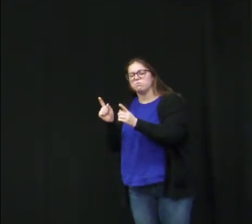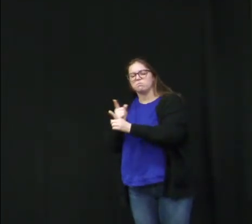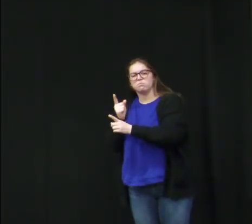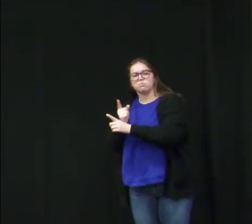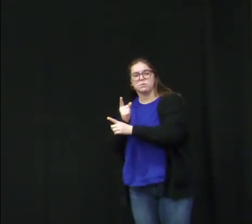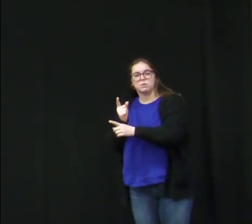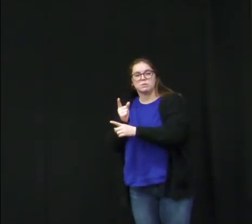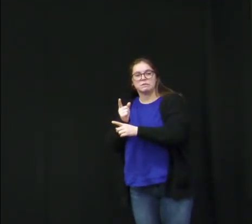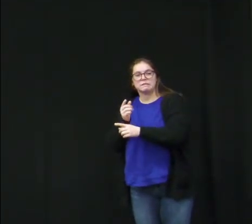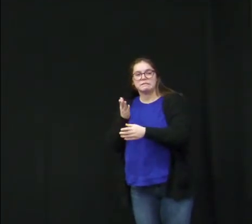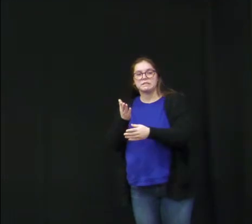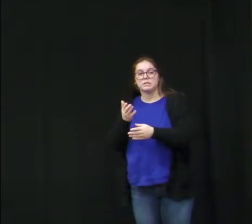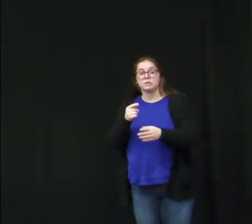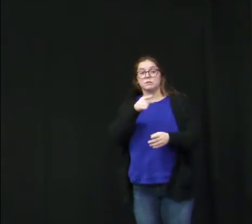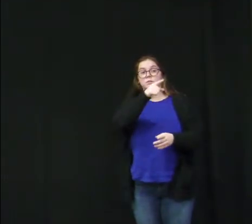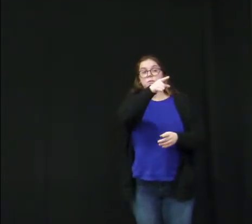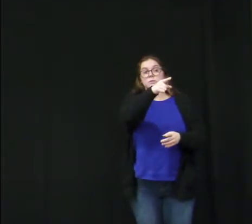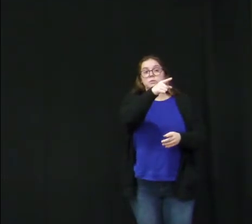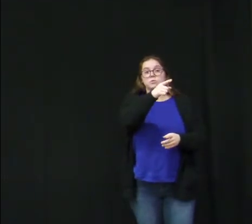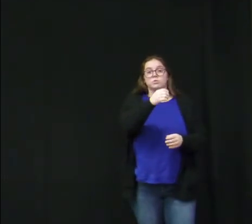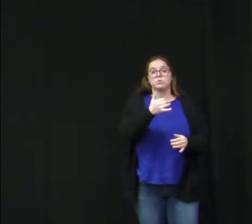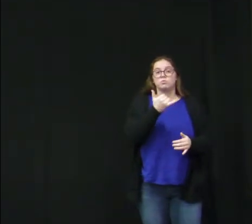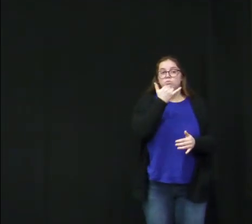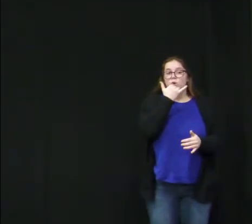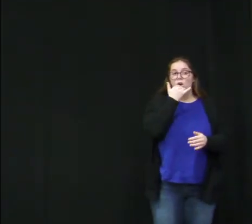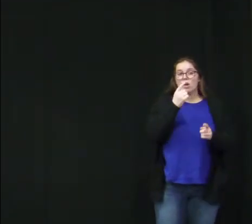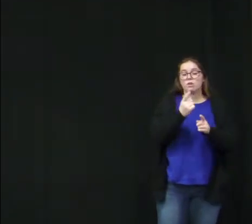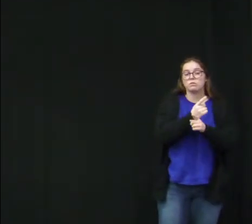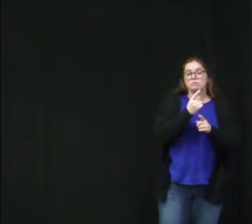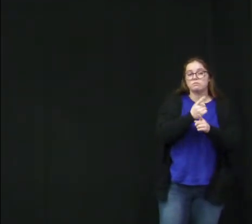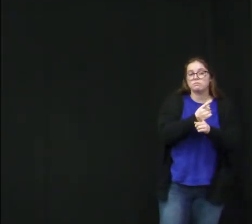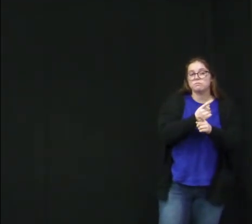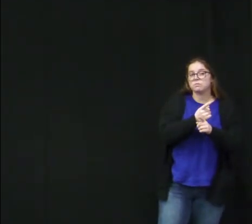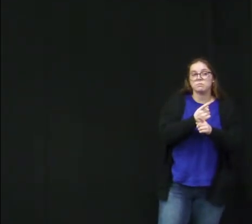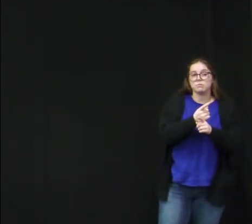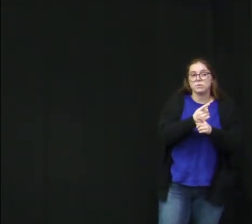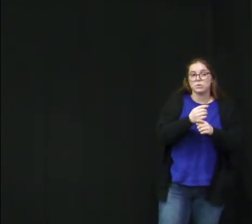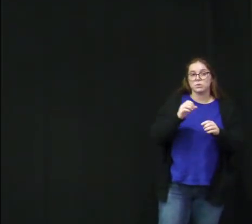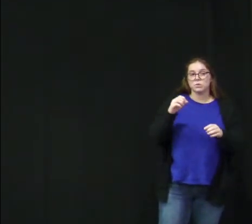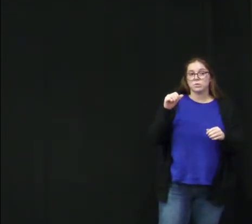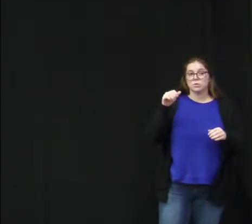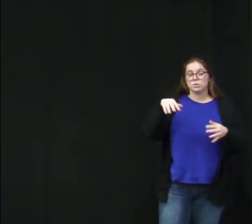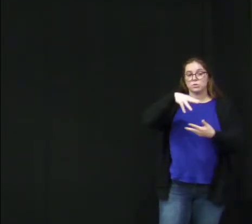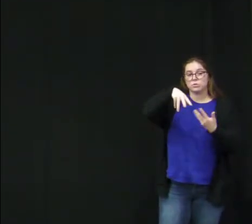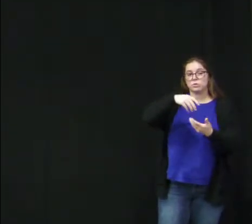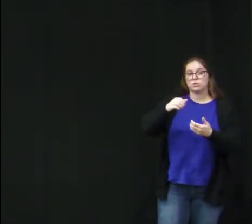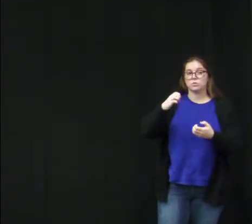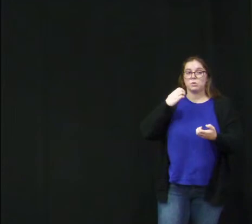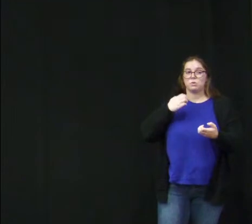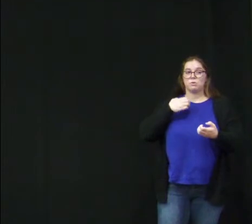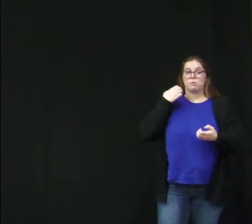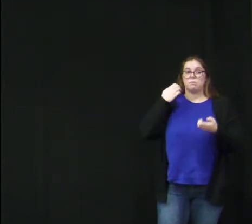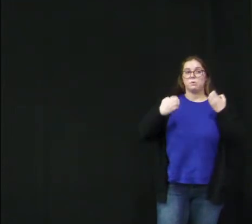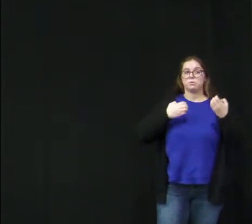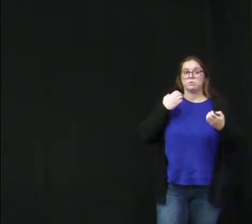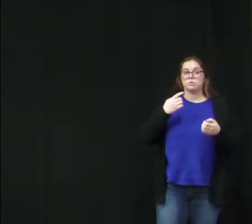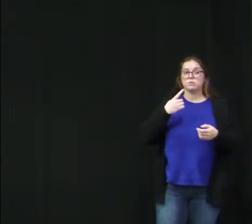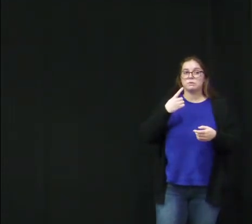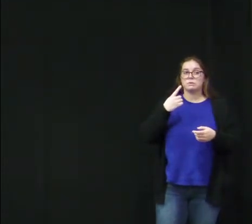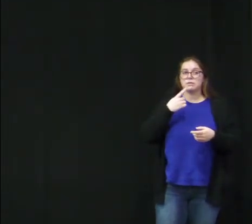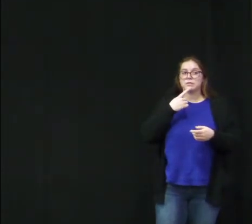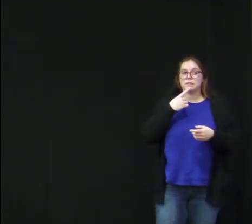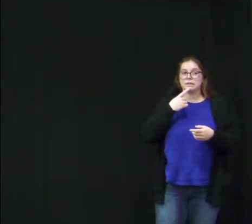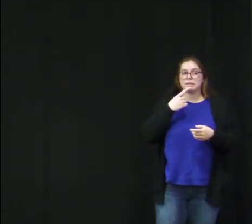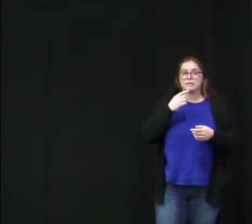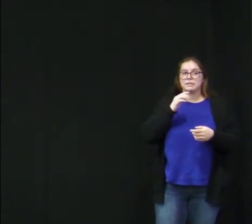maybe not written quite right under social emotional. It says he has strengths and adaptive skills, home living skills and